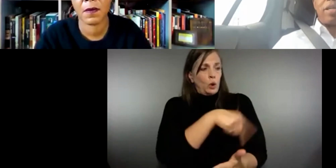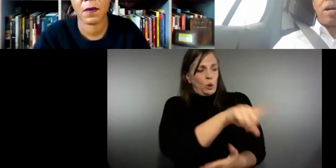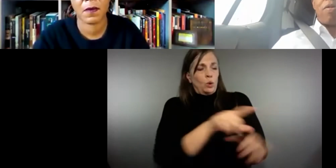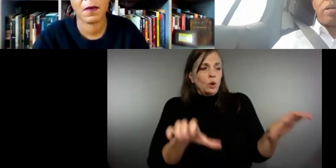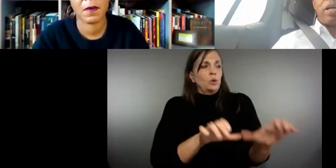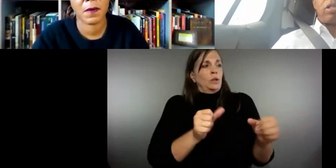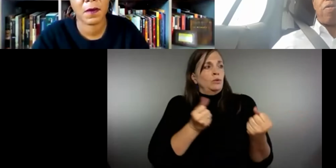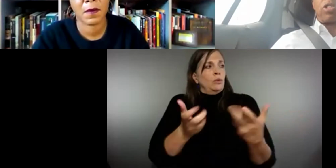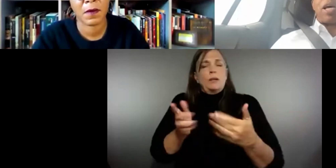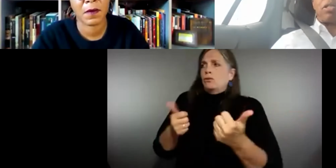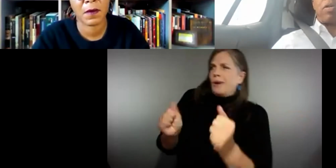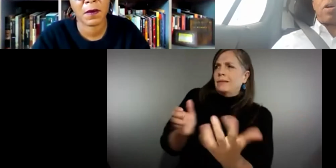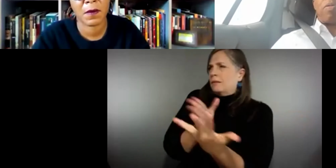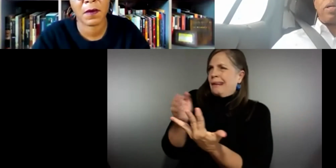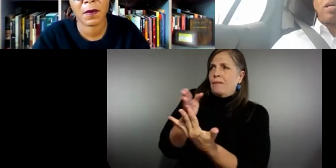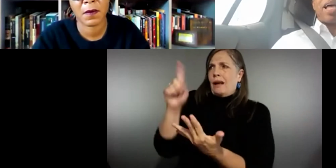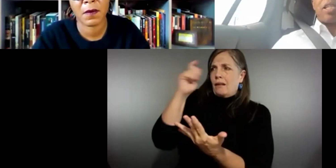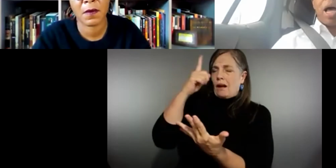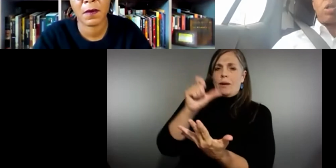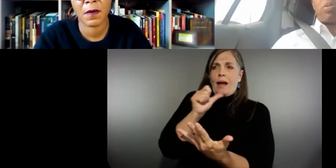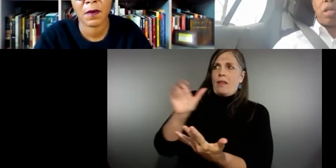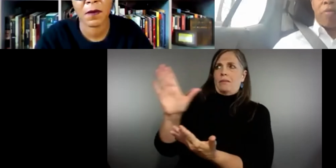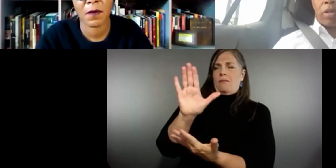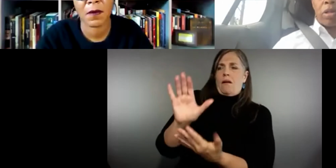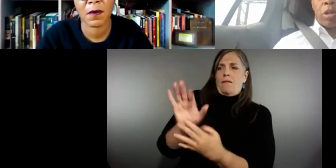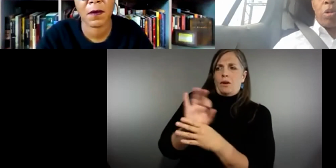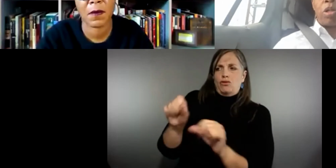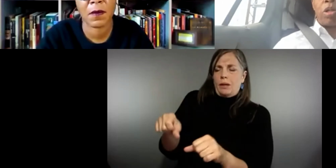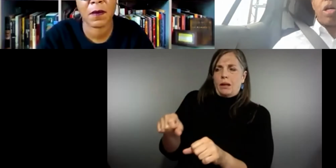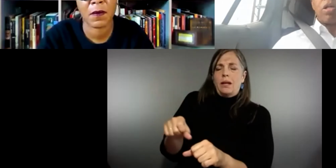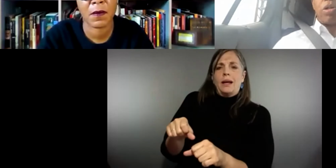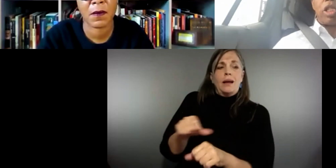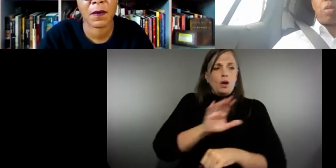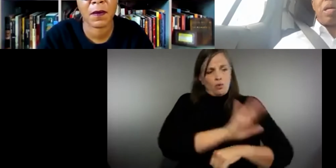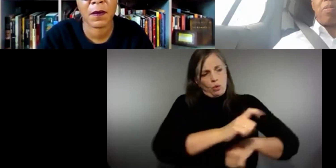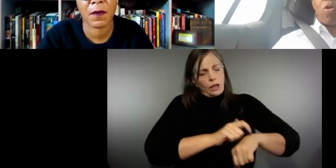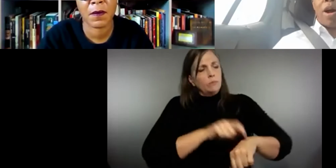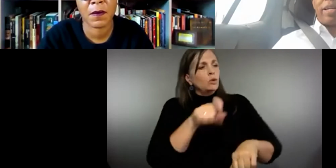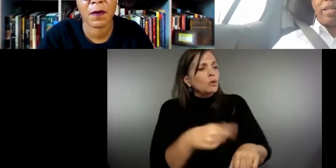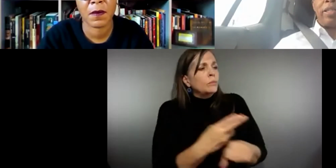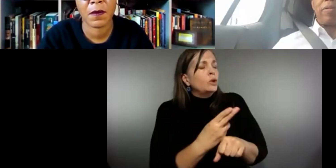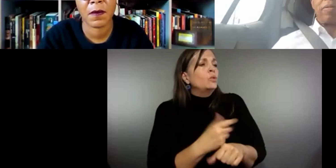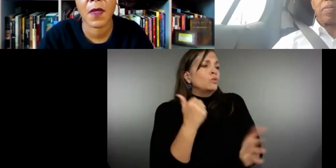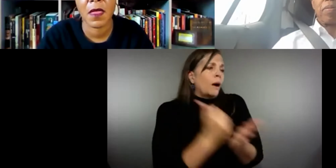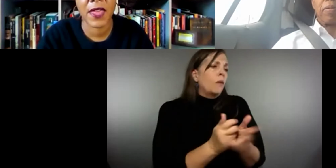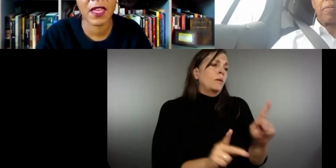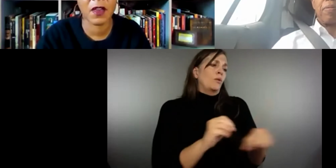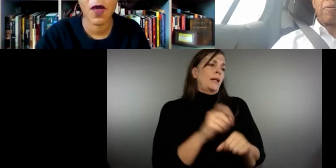navigate government and the dysfunctionality of government that time should be used to assist people who are in need